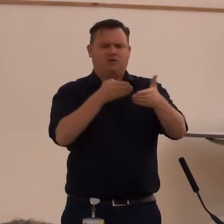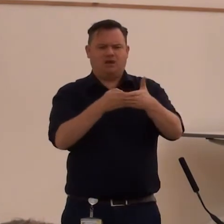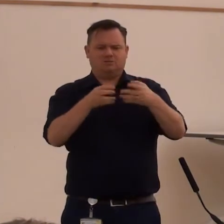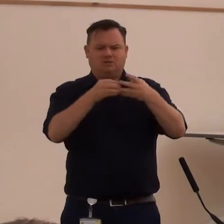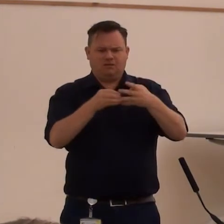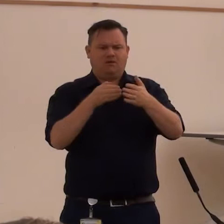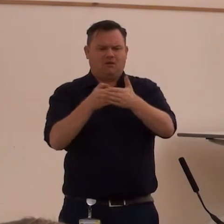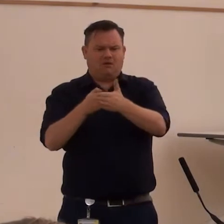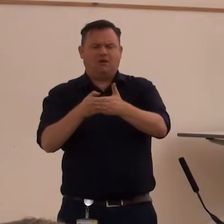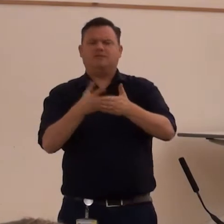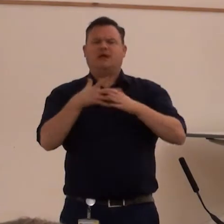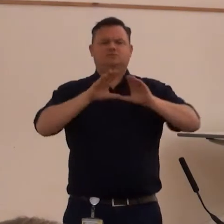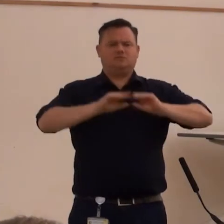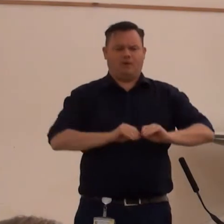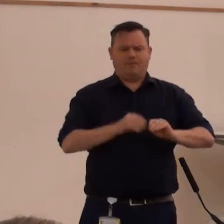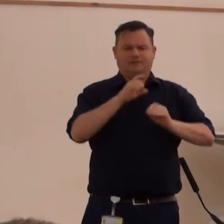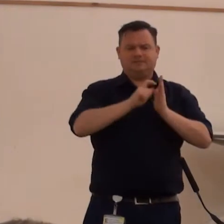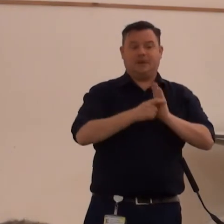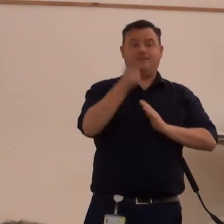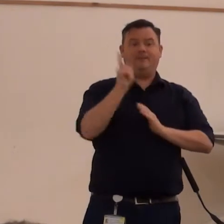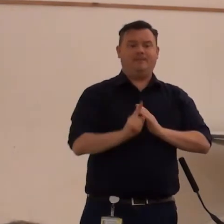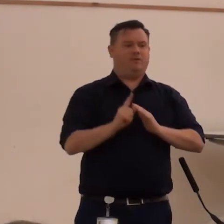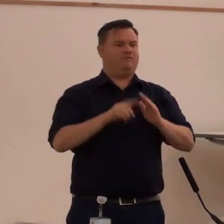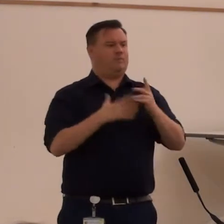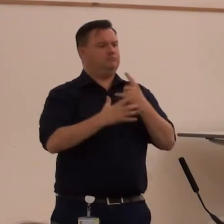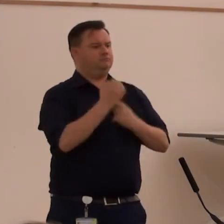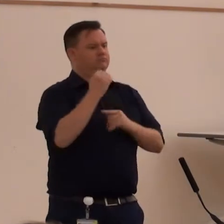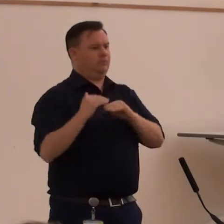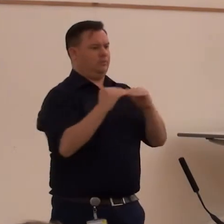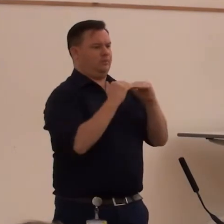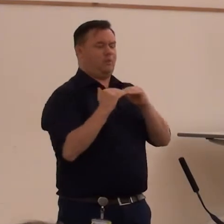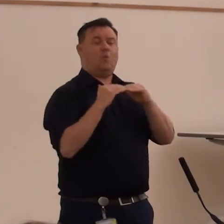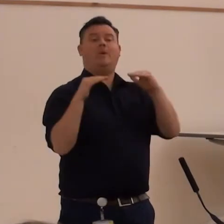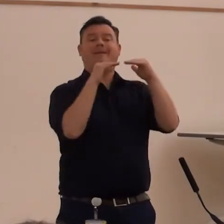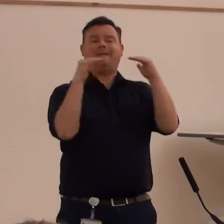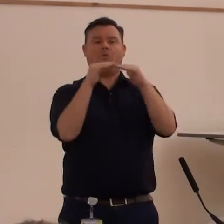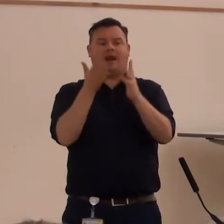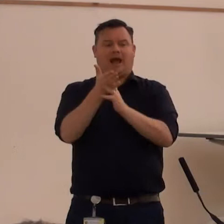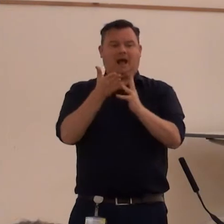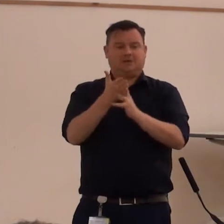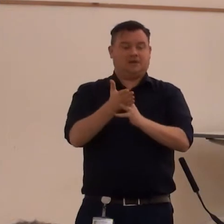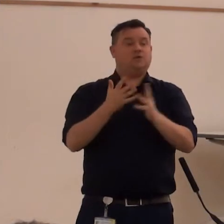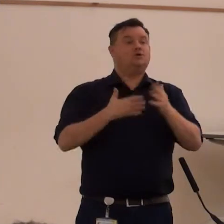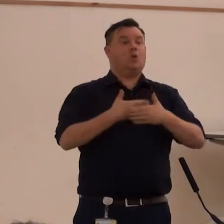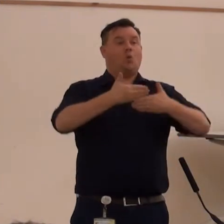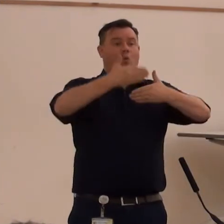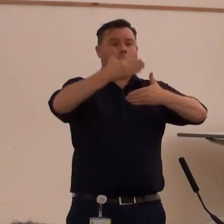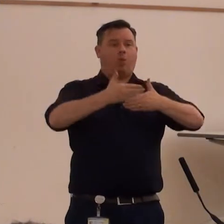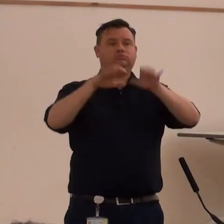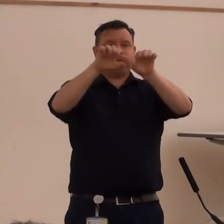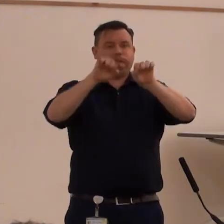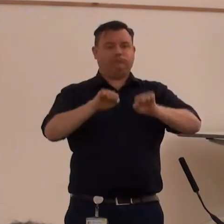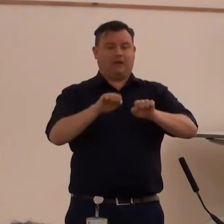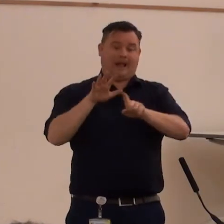preventing disabled people from having equality and equal access. And so the Tear Down the Walls captured that.